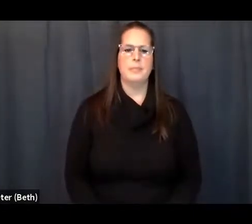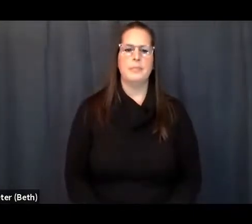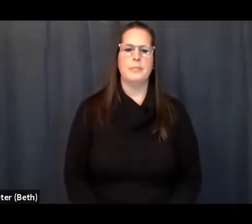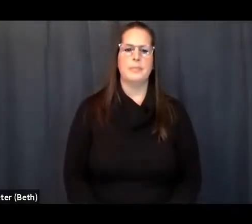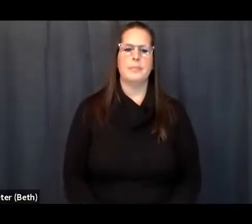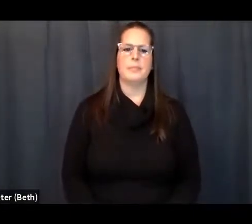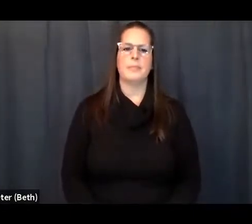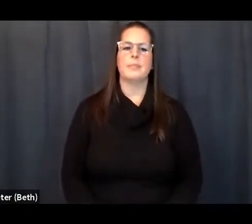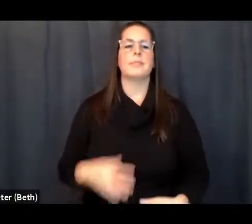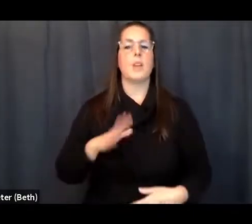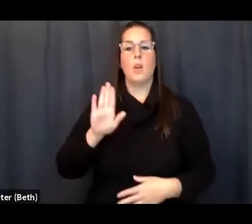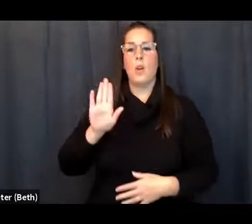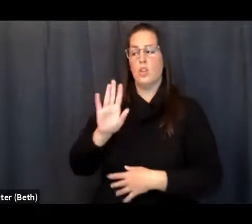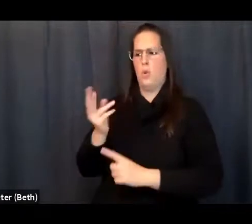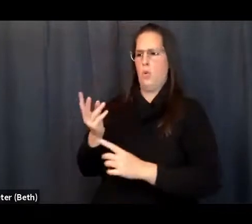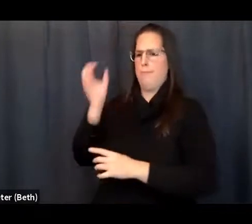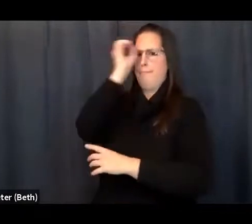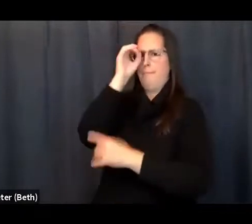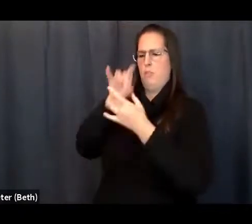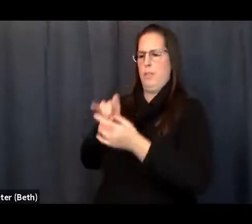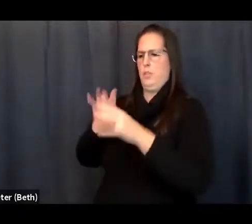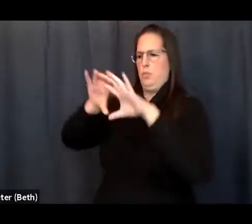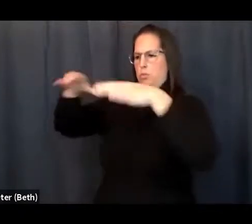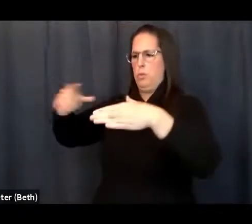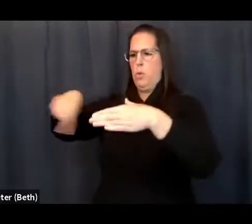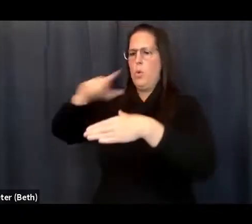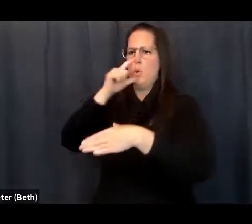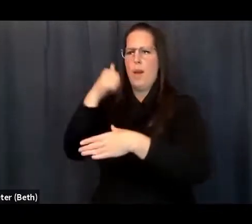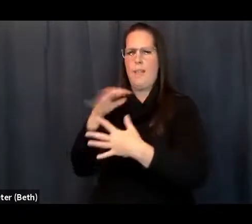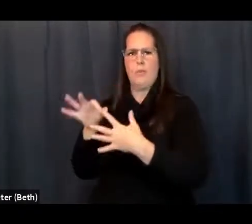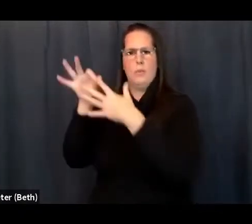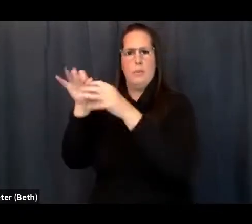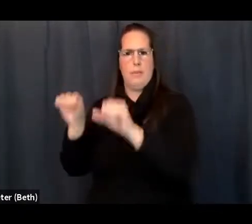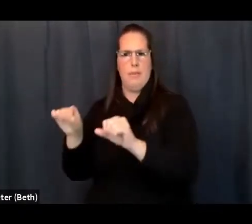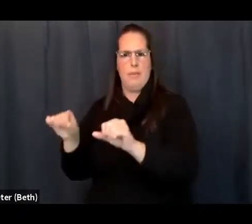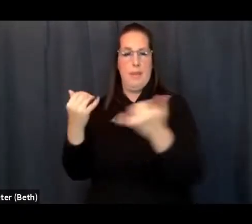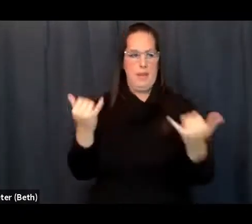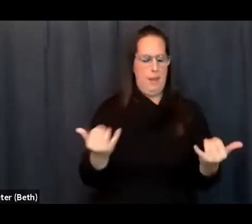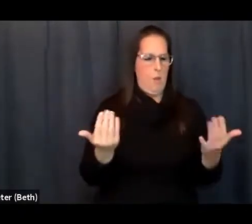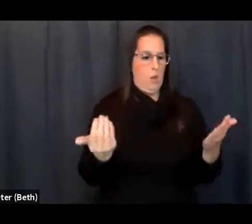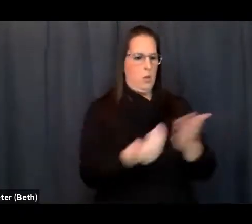of persons with unique abilities shifted with equity language?